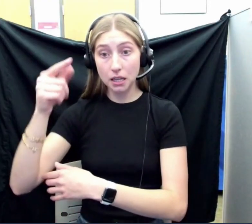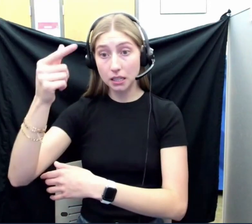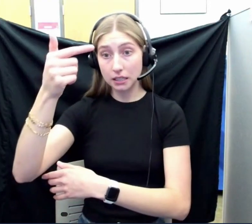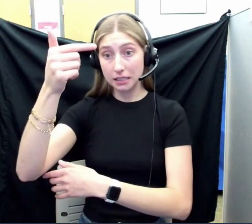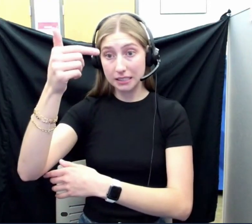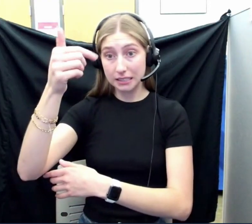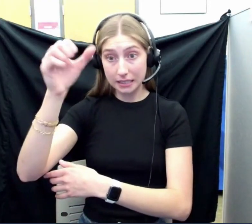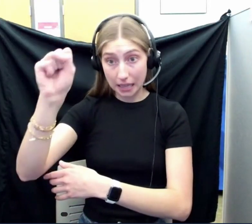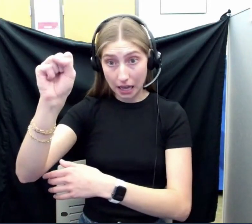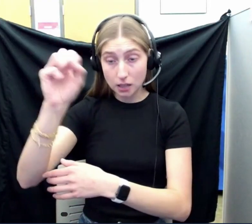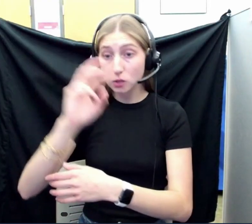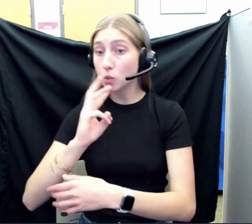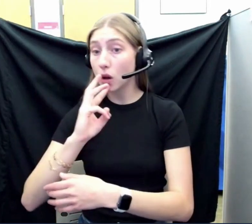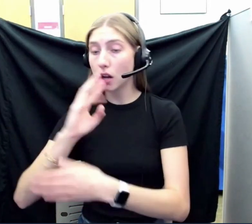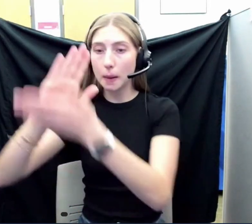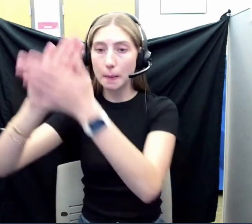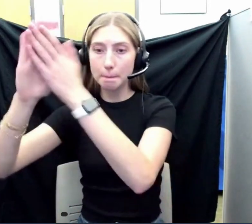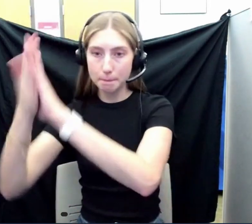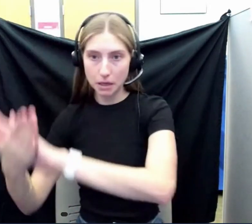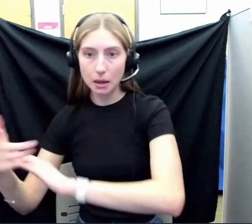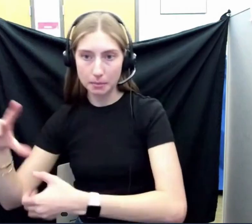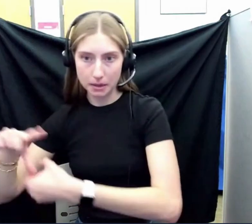water.